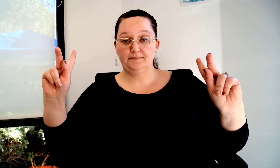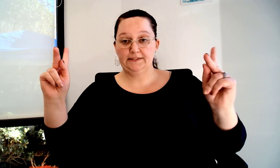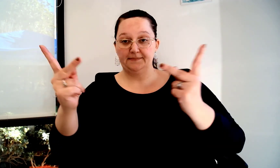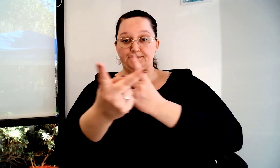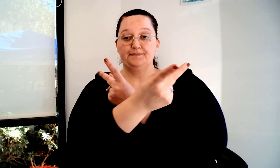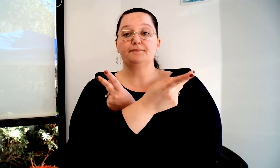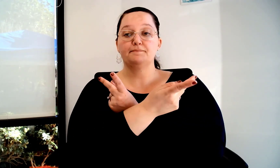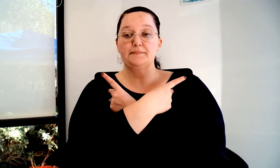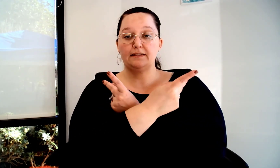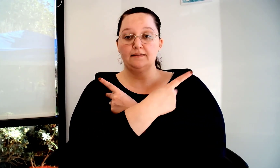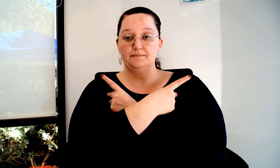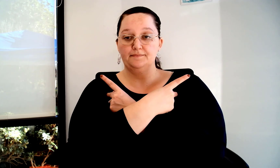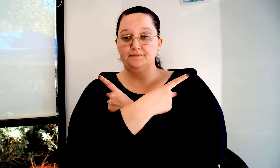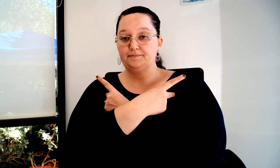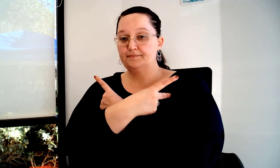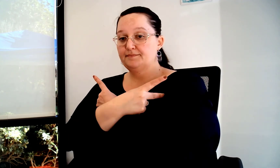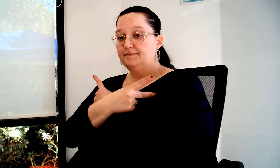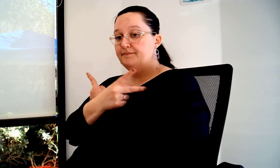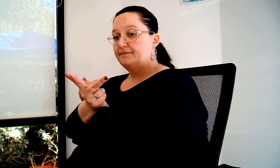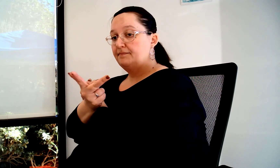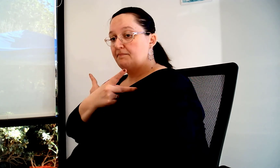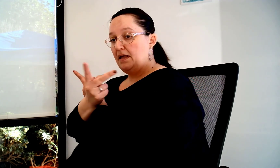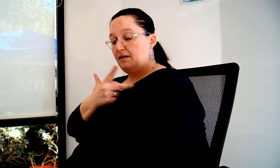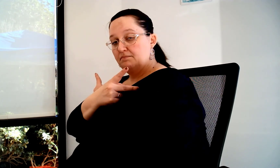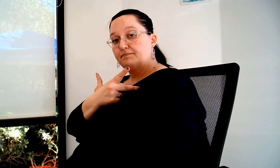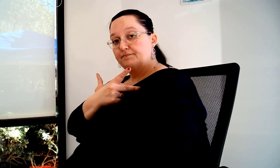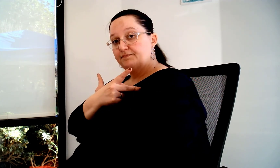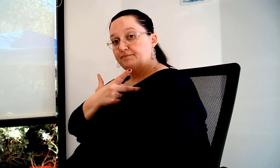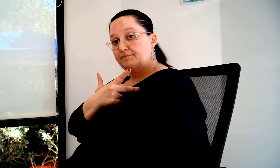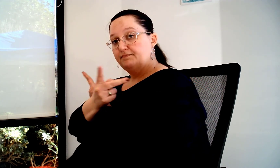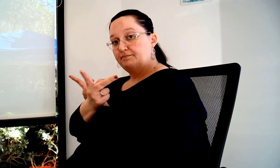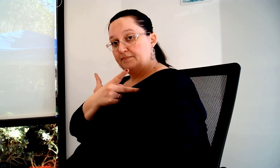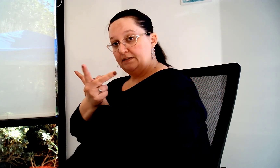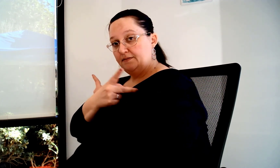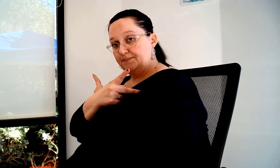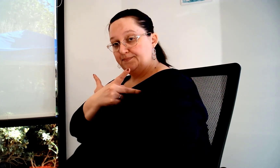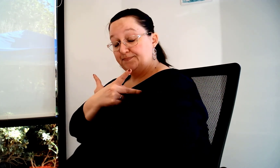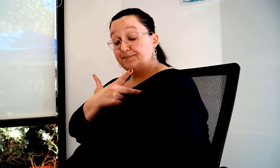You're going to have two P's and you're going to cross your arms and tap your middle fingers on your shoulders.